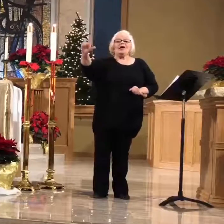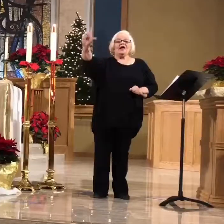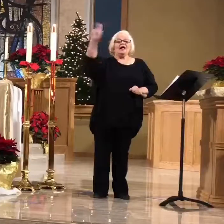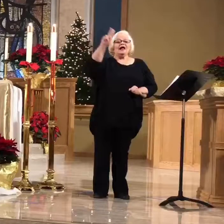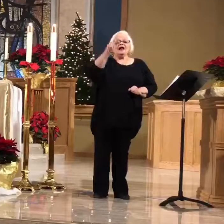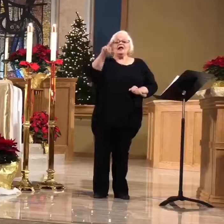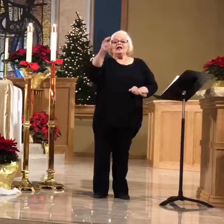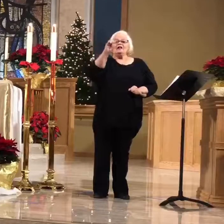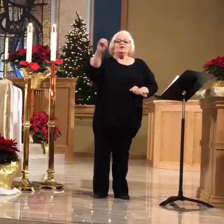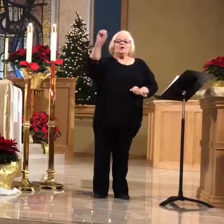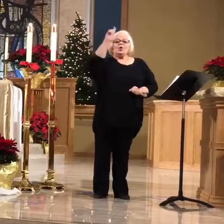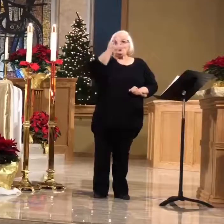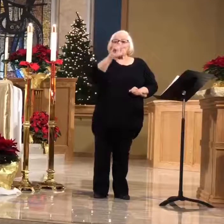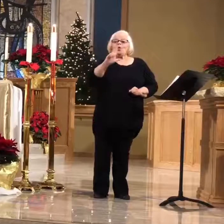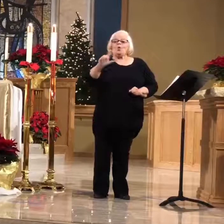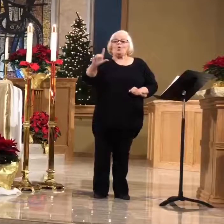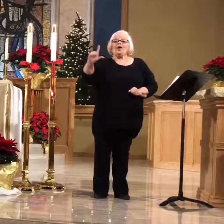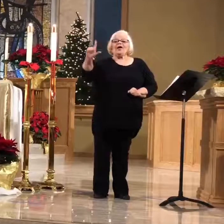Noel.